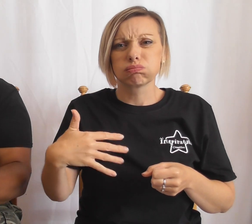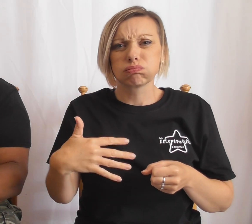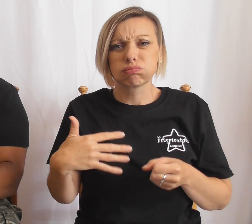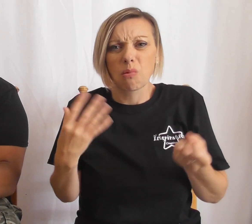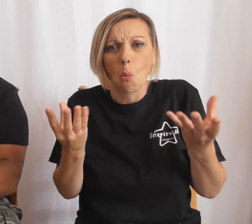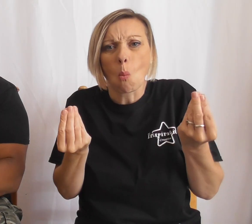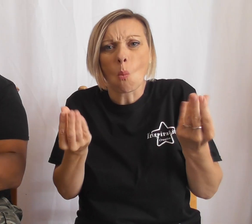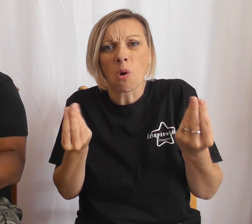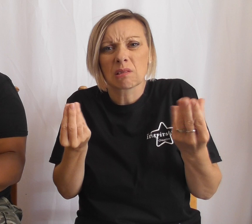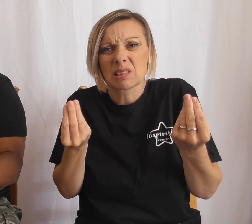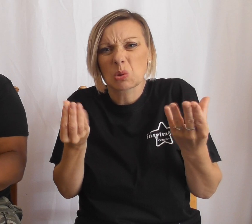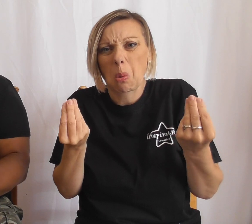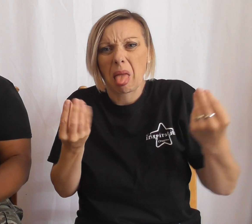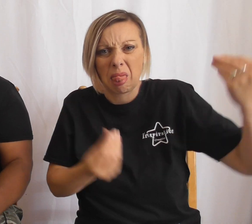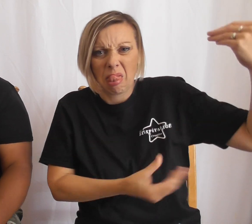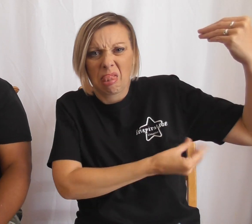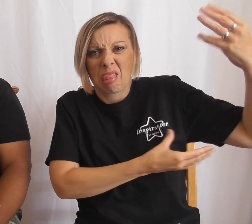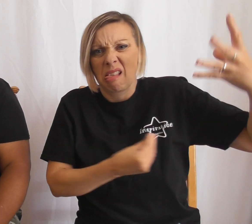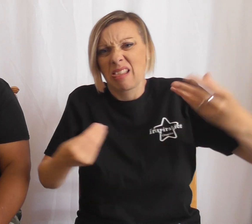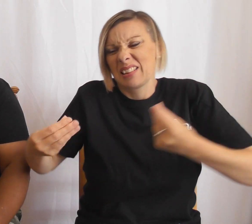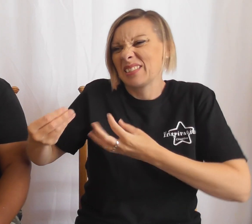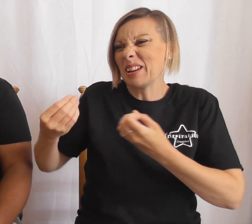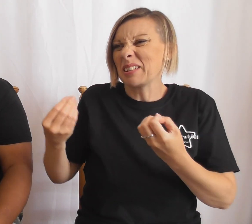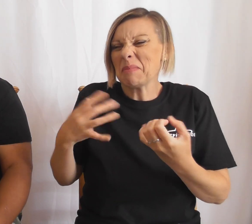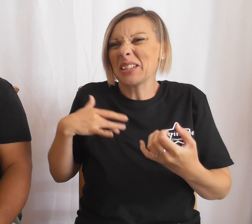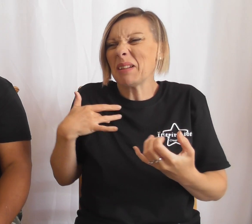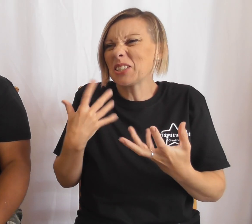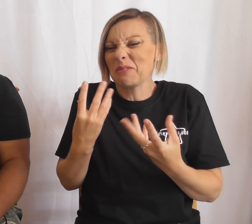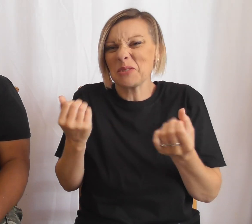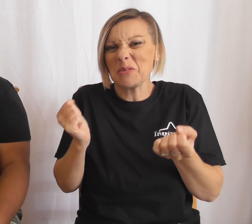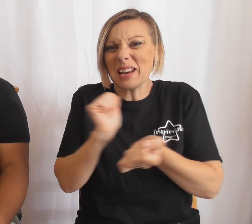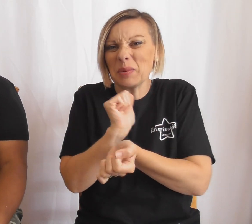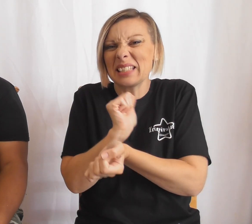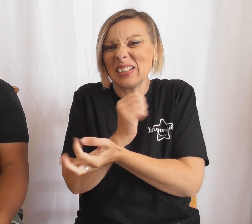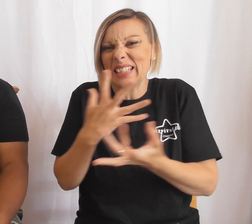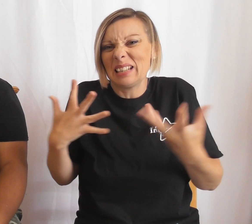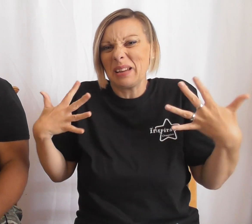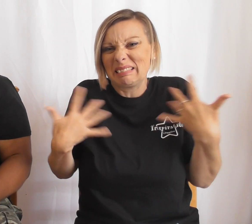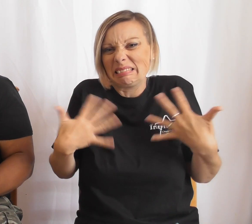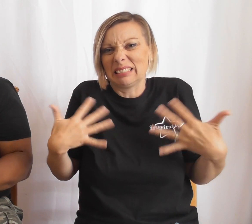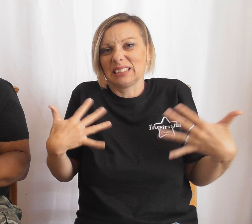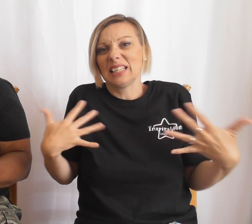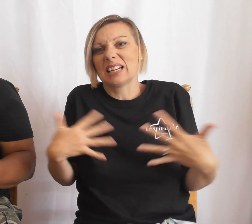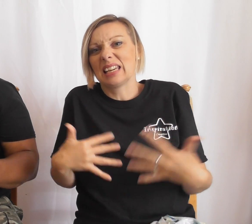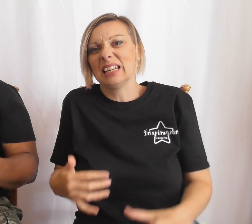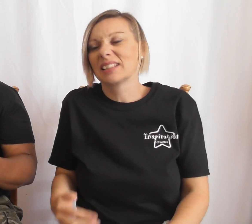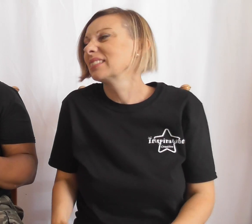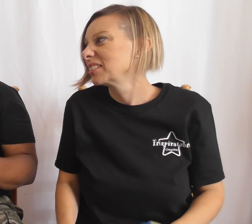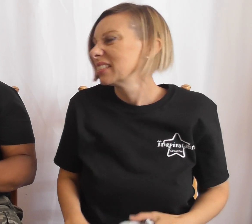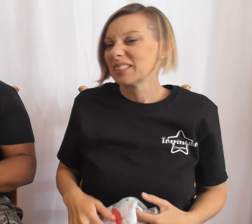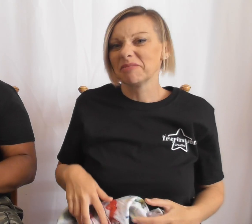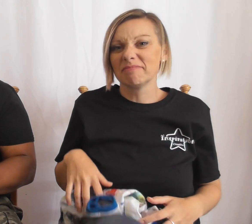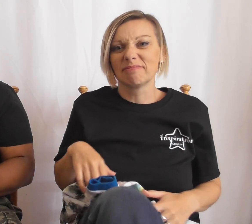you feel like that, what do you feel like? You feel like... You feel a little bit dirty and a bit uncomfortable, yucky. Can't